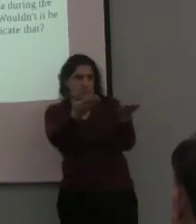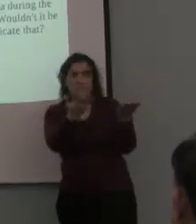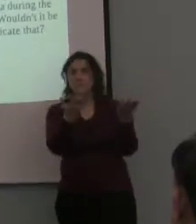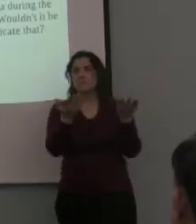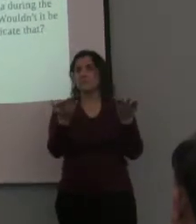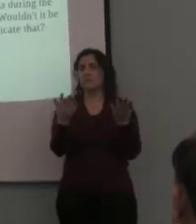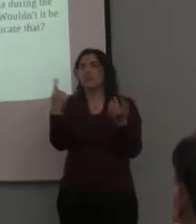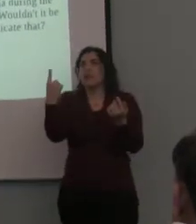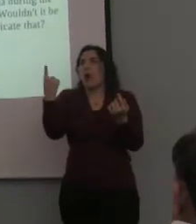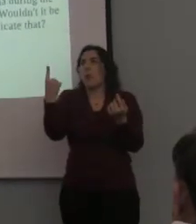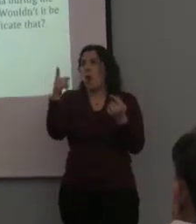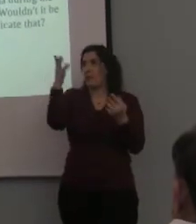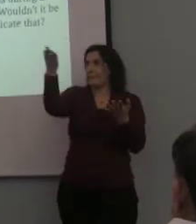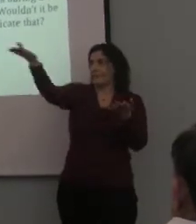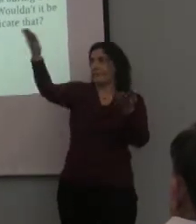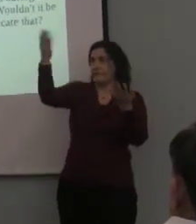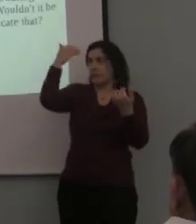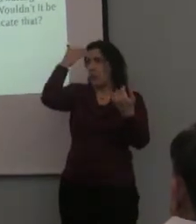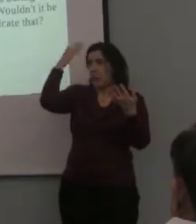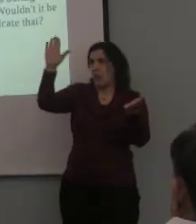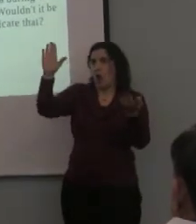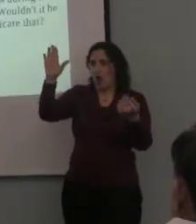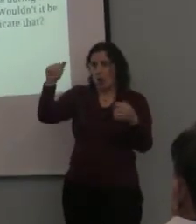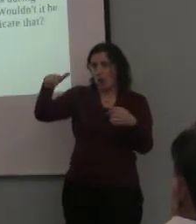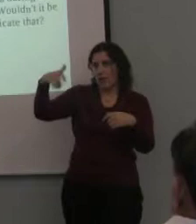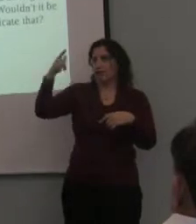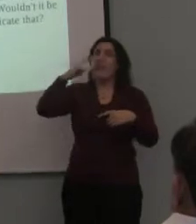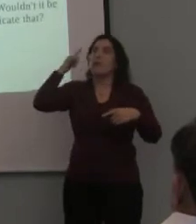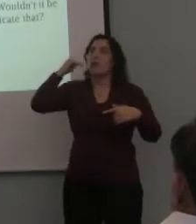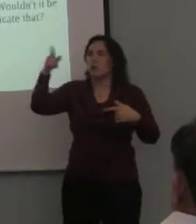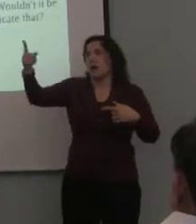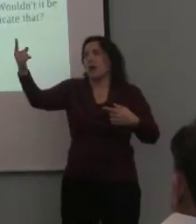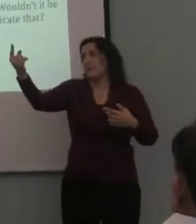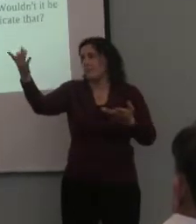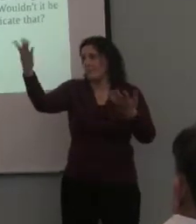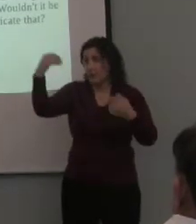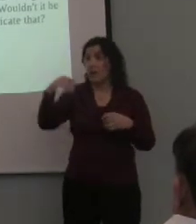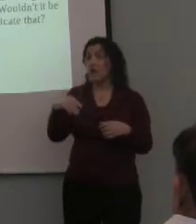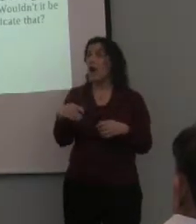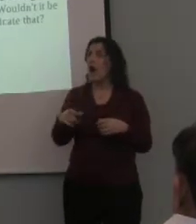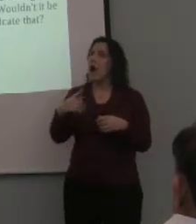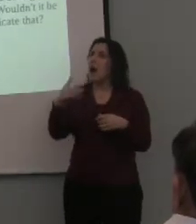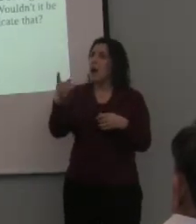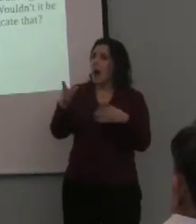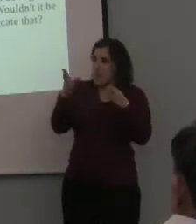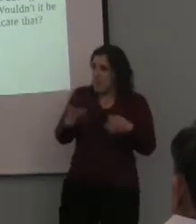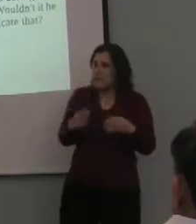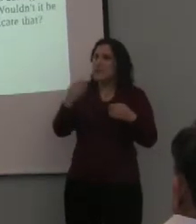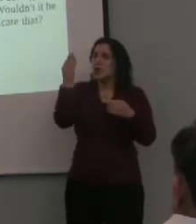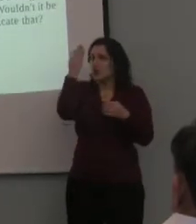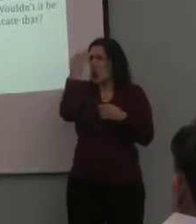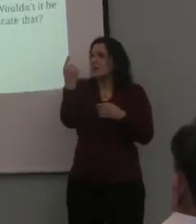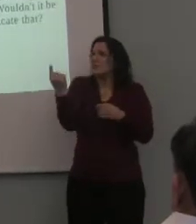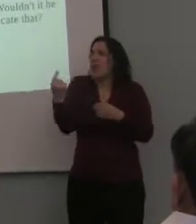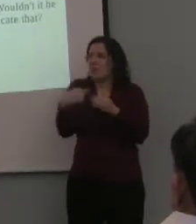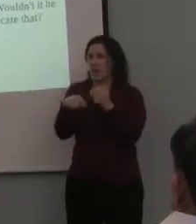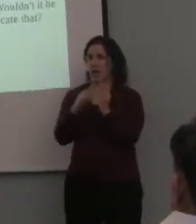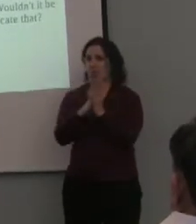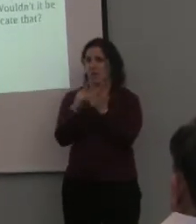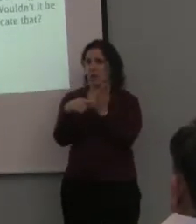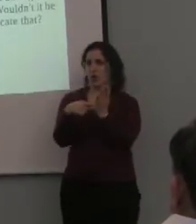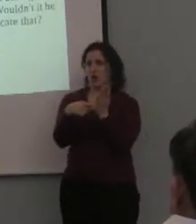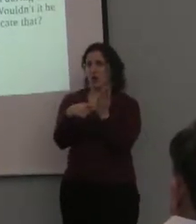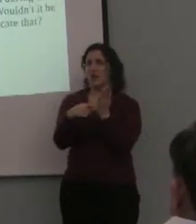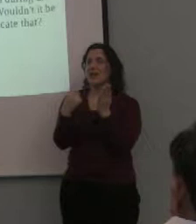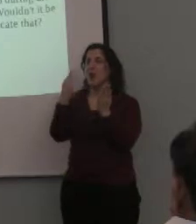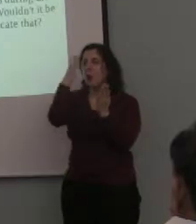it was someone we don't know in California, that person knew something about the book, that person knew something about